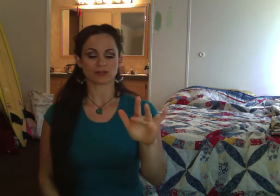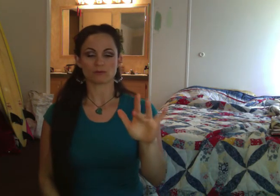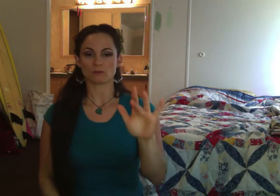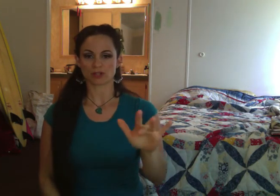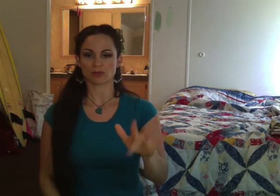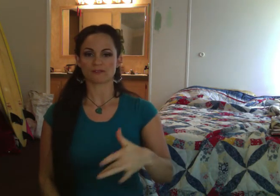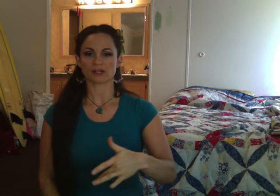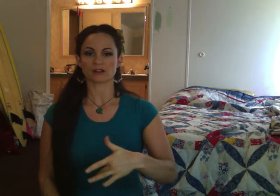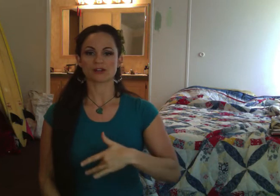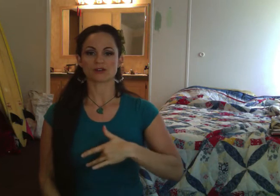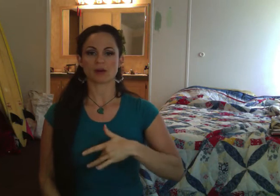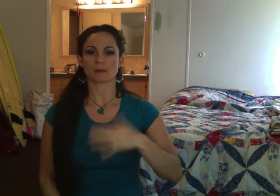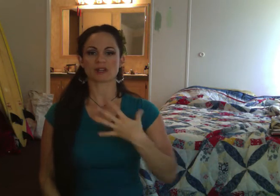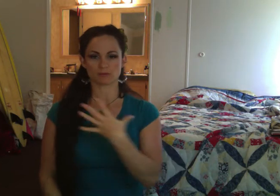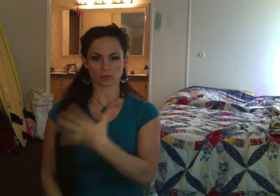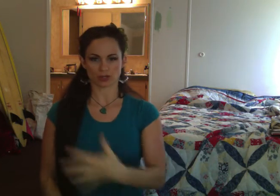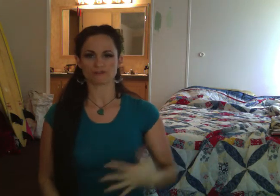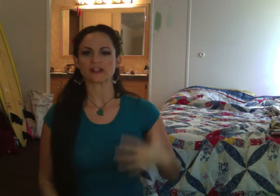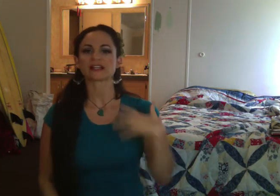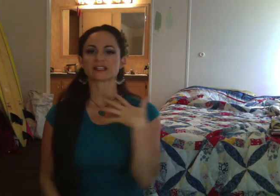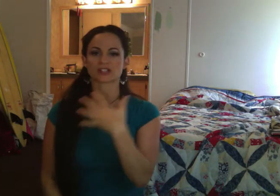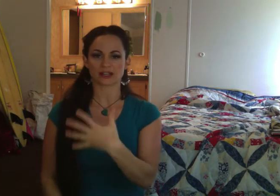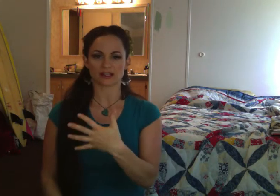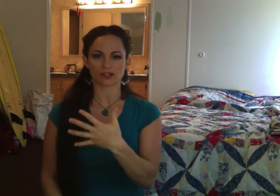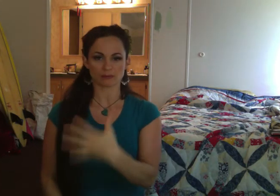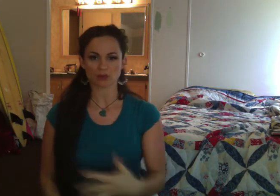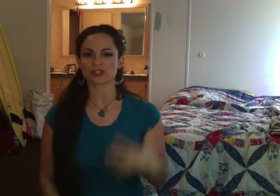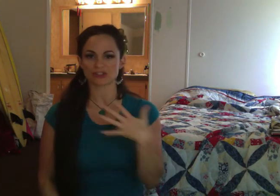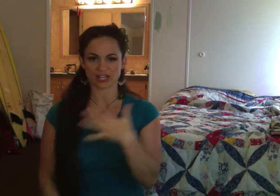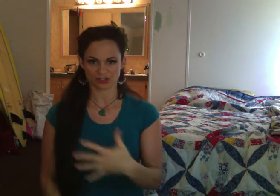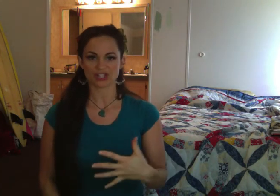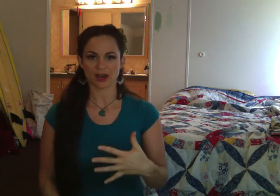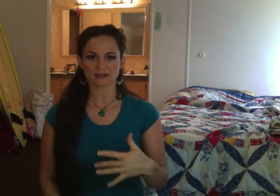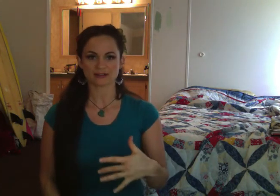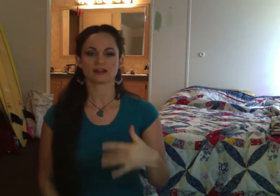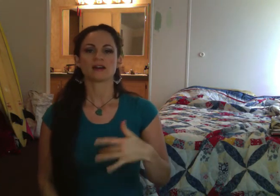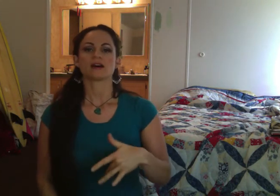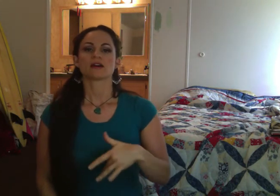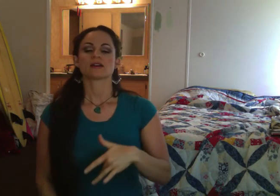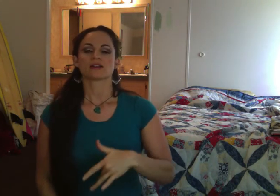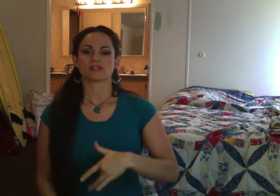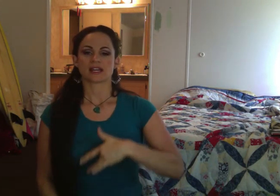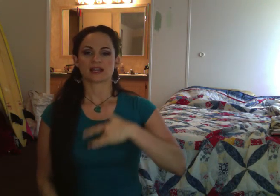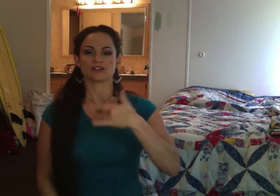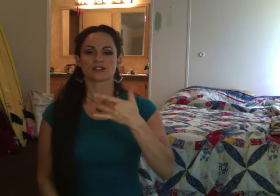with your middle finger. You come up because your feelings and your emotions are in your chest. You take it and you just said